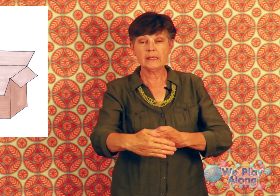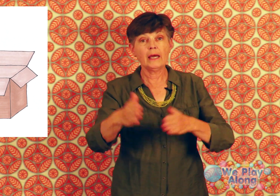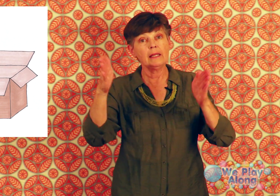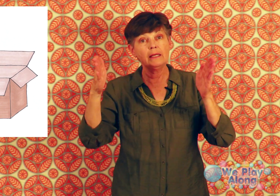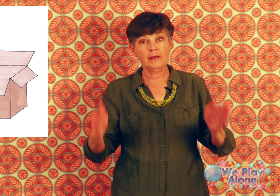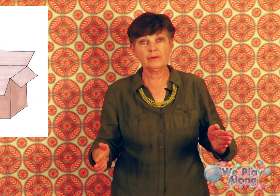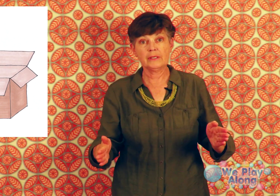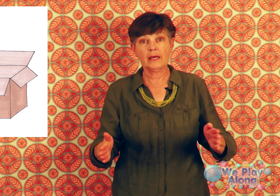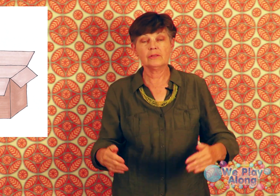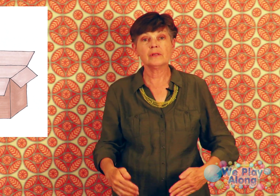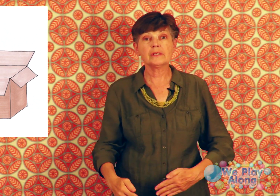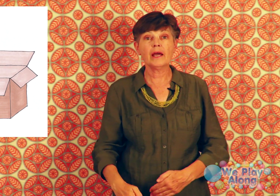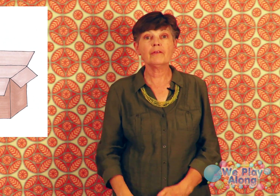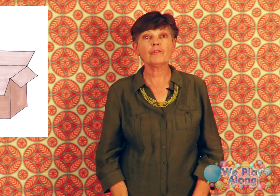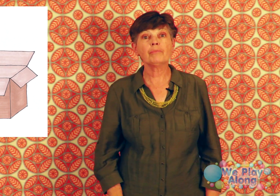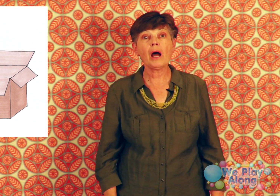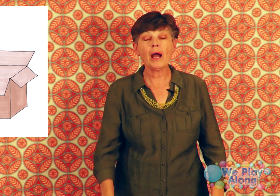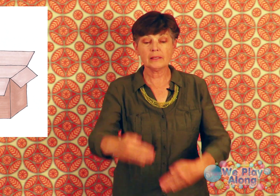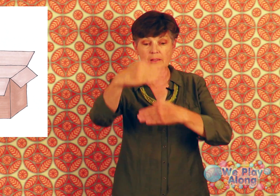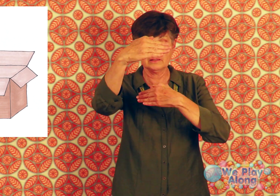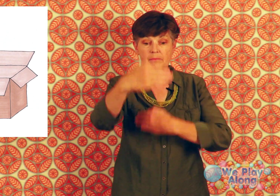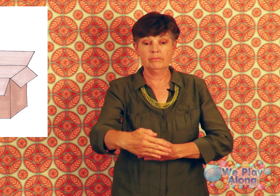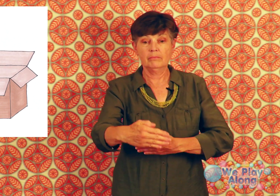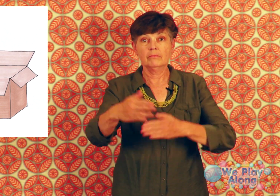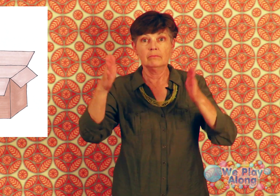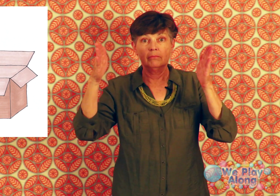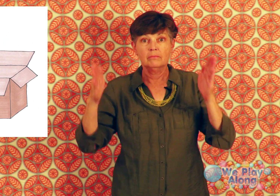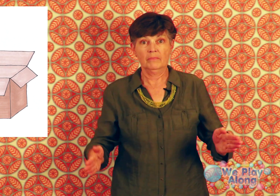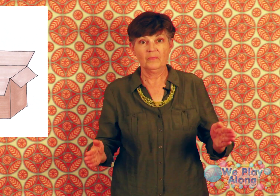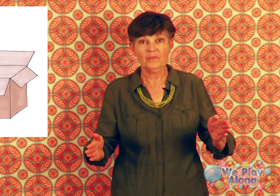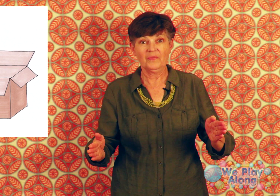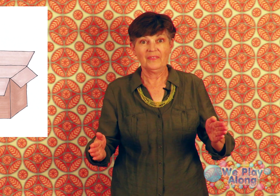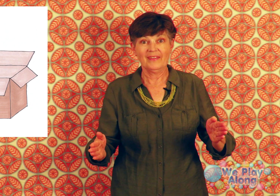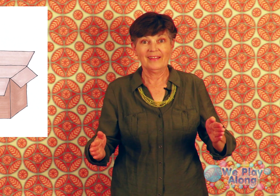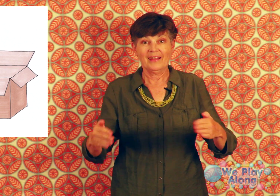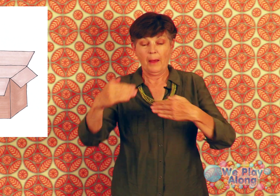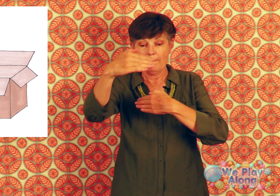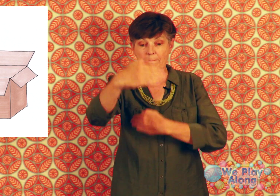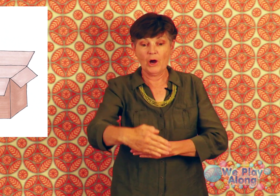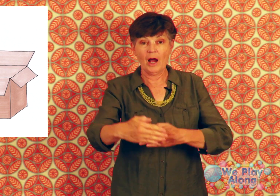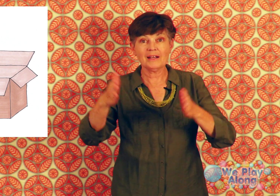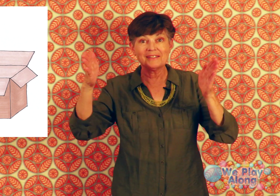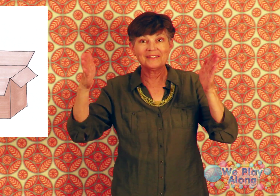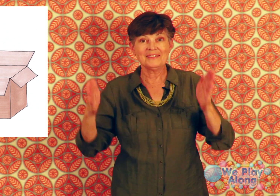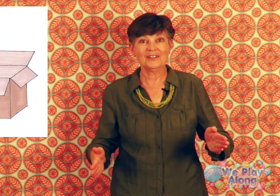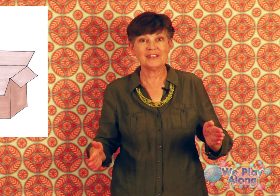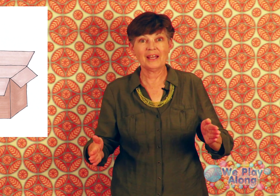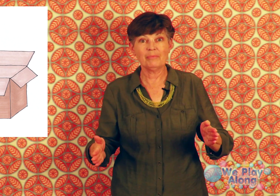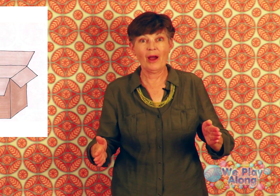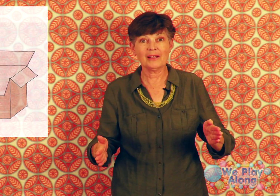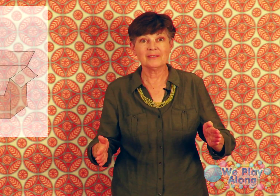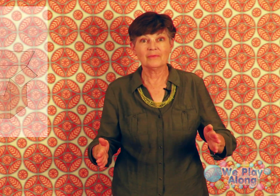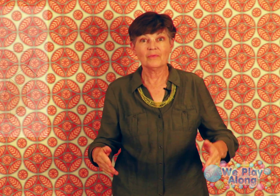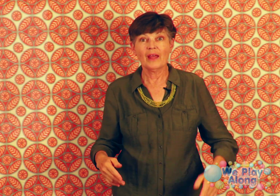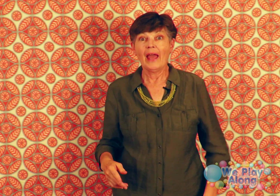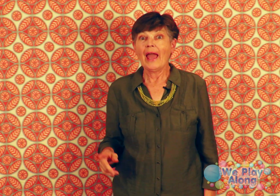side and the other side. So the sign for box is box. Looks like a box.